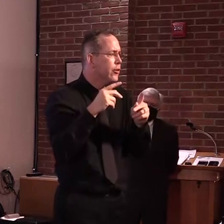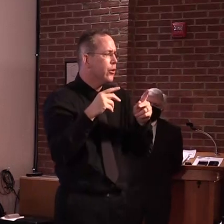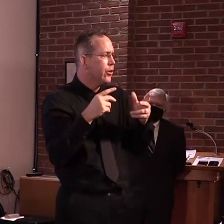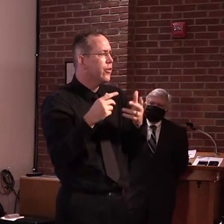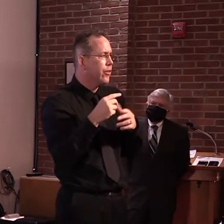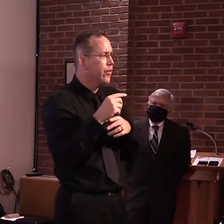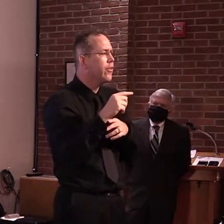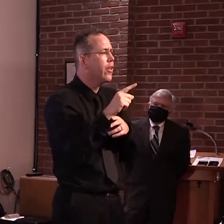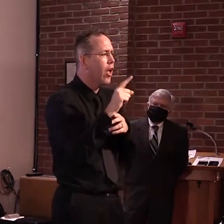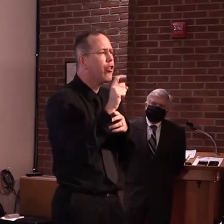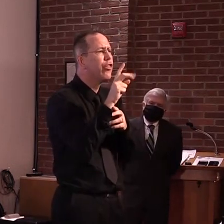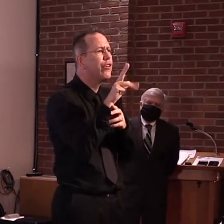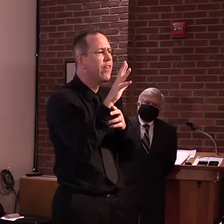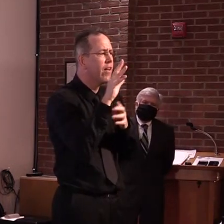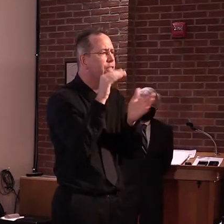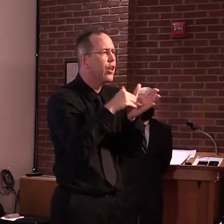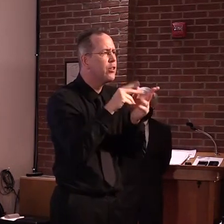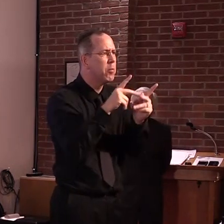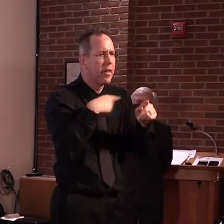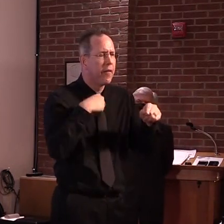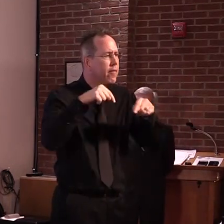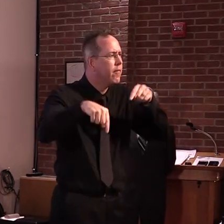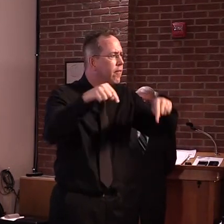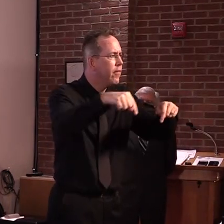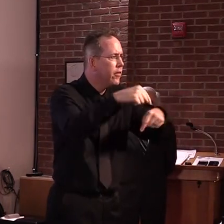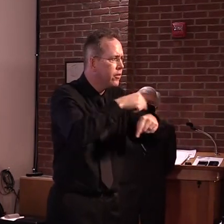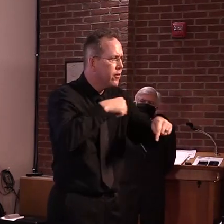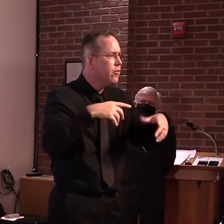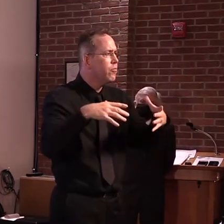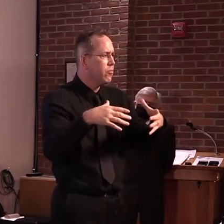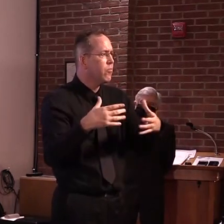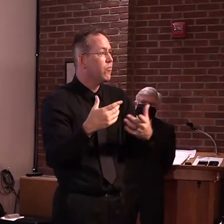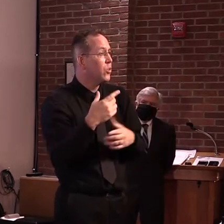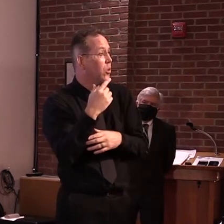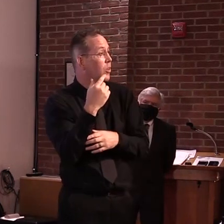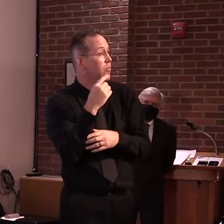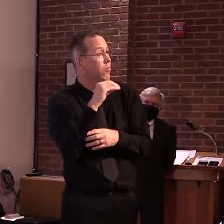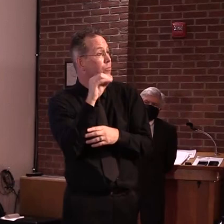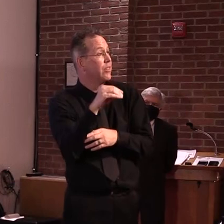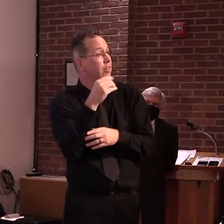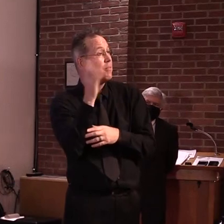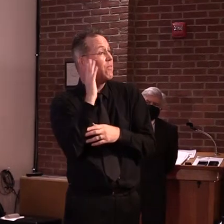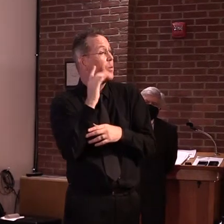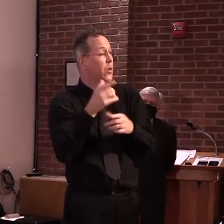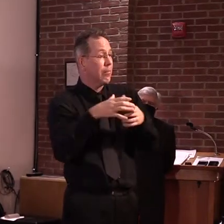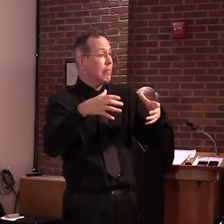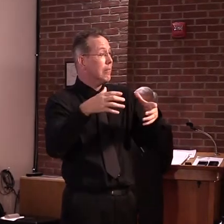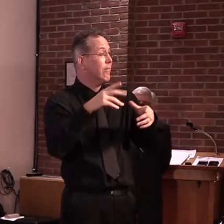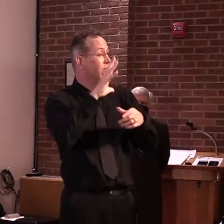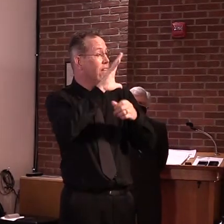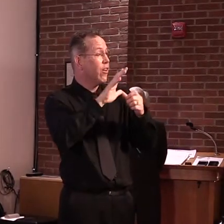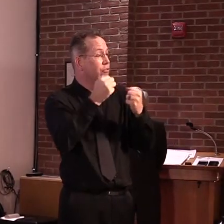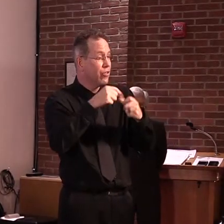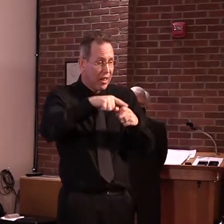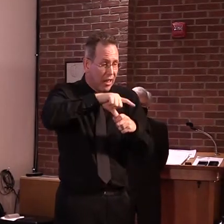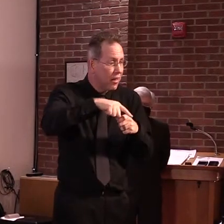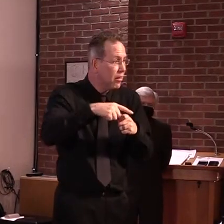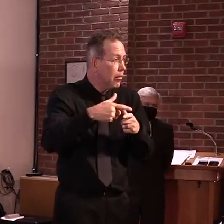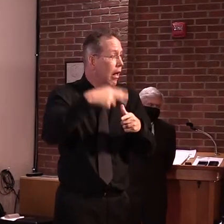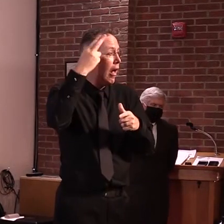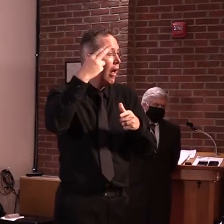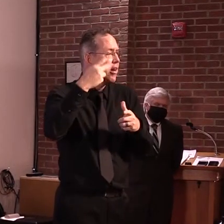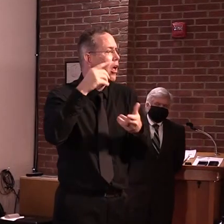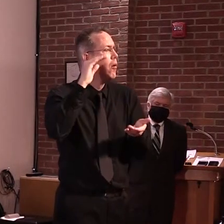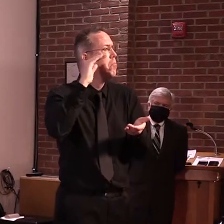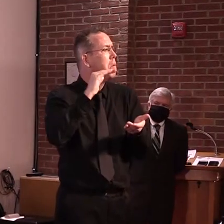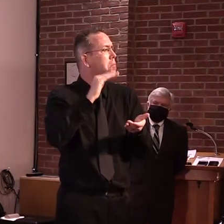active cases from last week. And I think that leads us well into our travel map discussion, because as we pointed out last week, not every